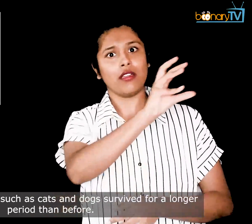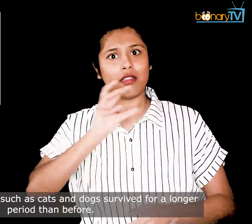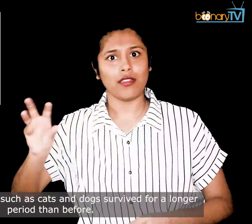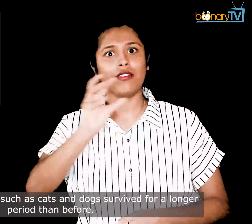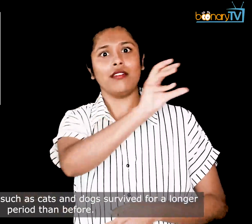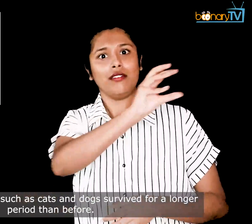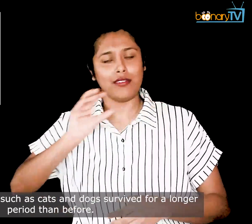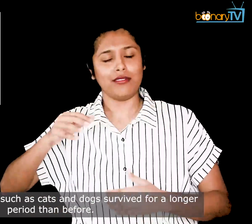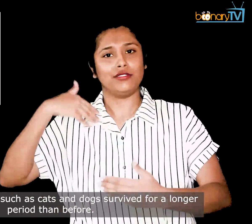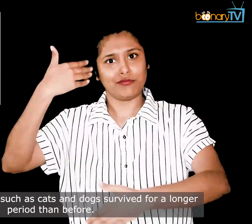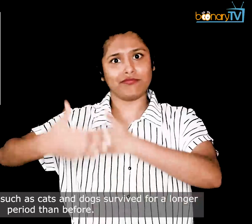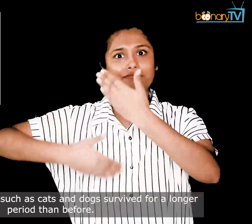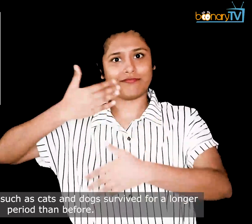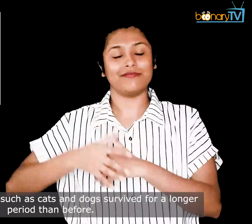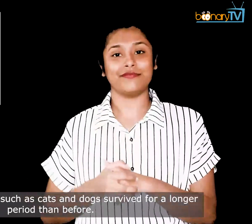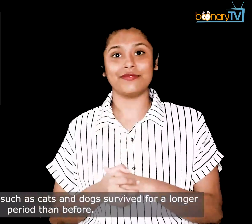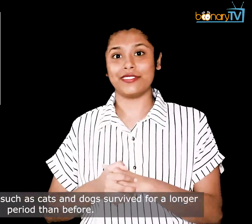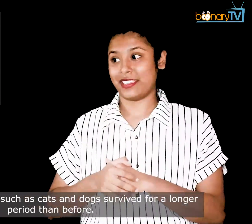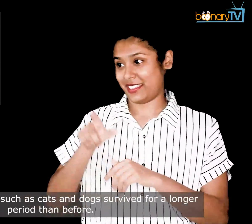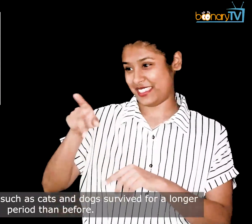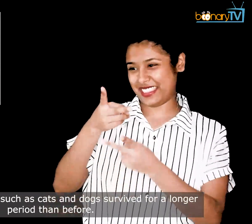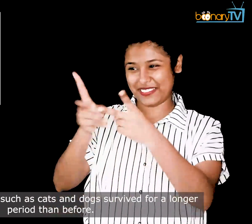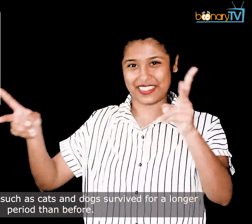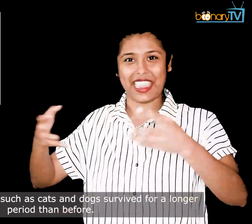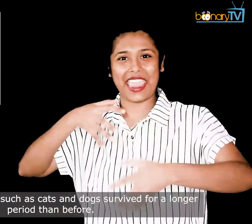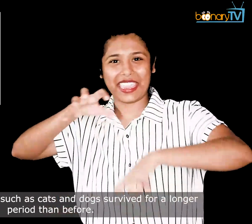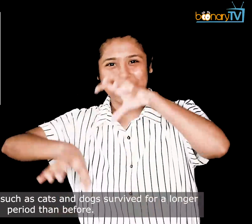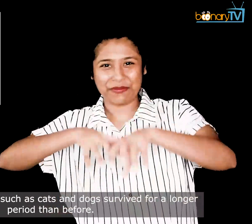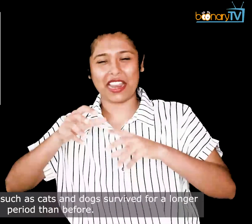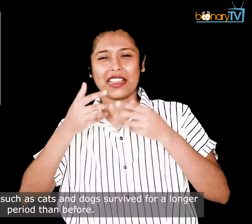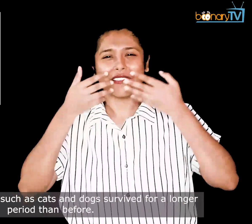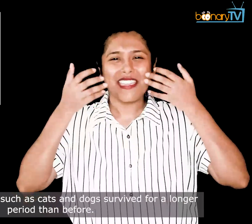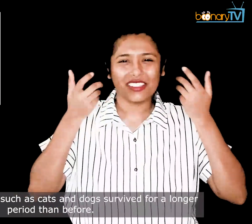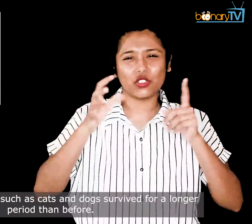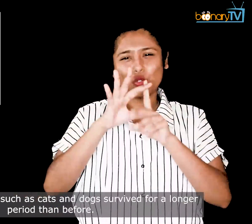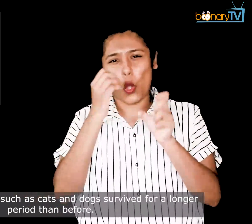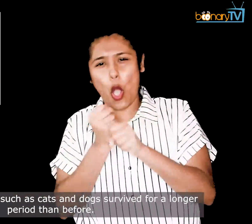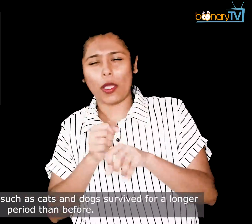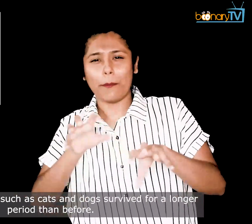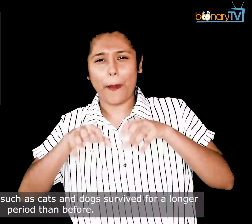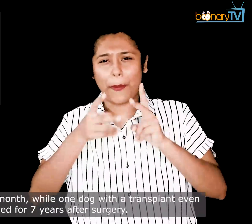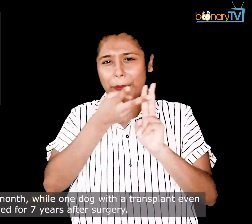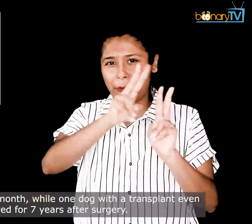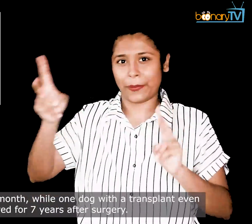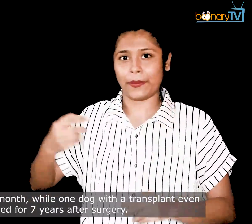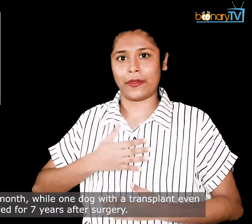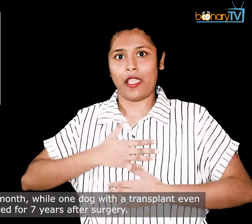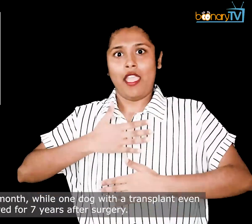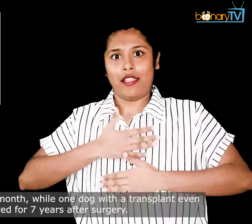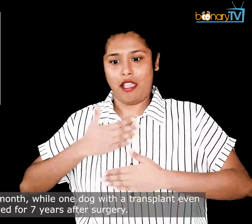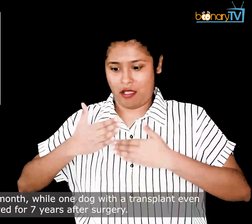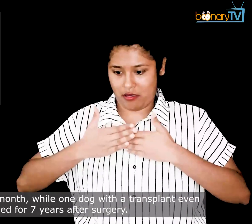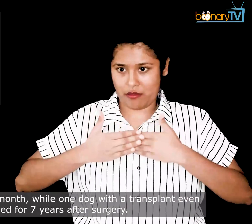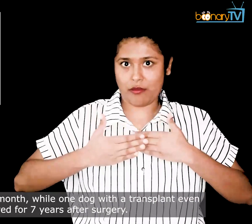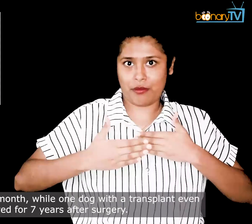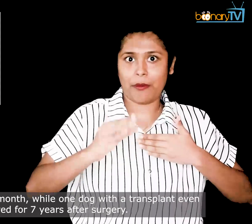survived for a longer period than before. Some survived